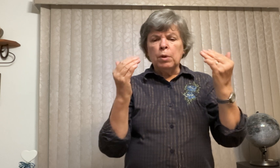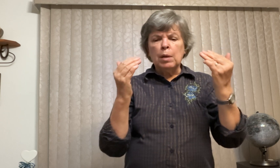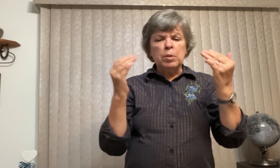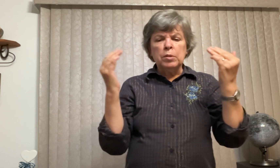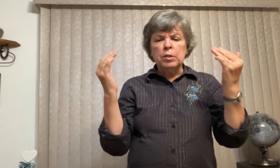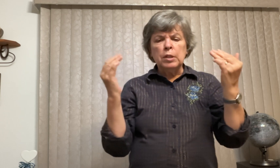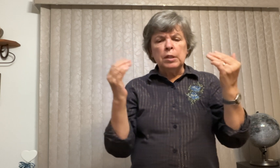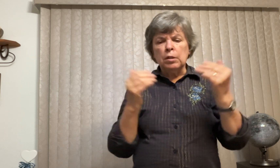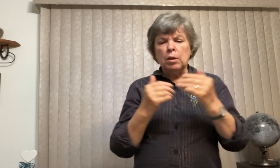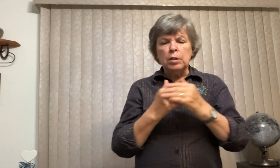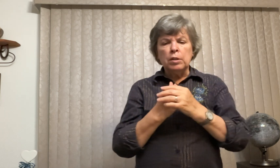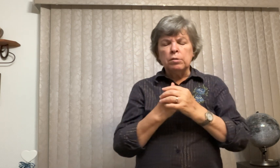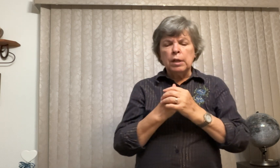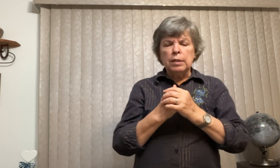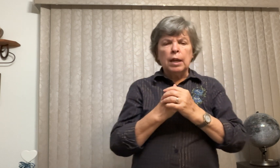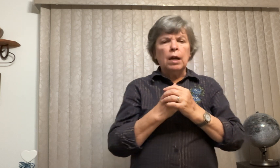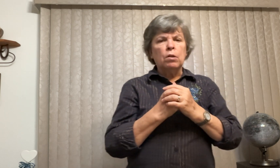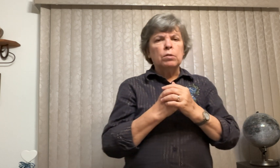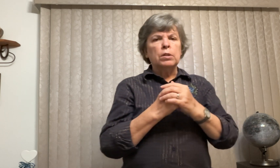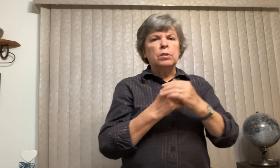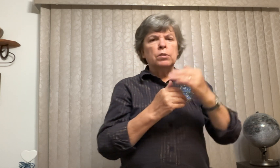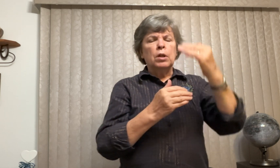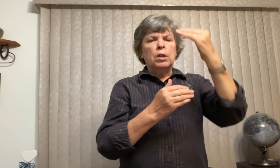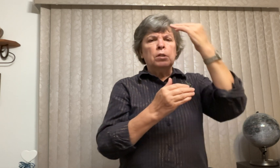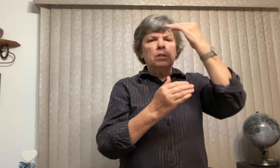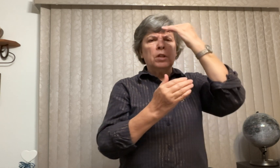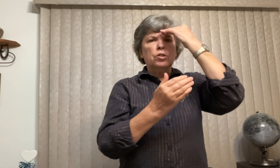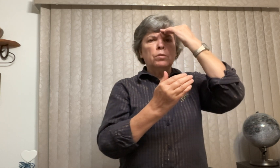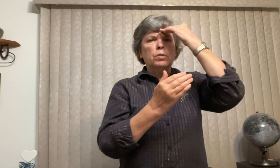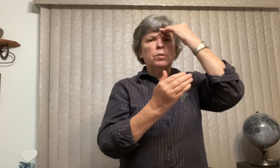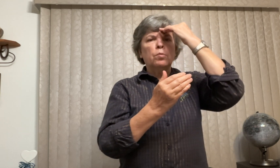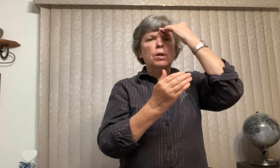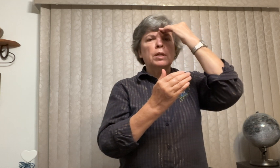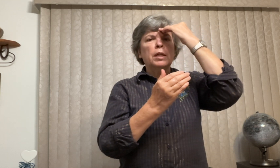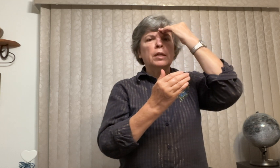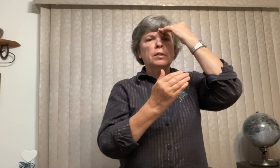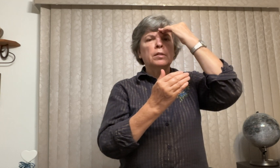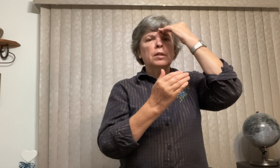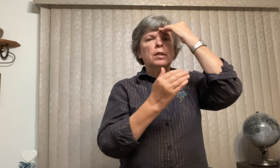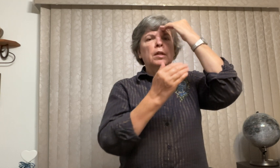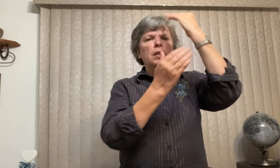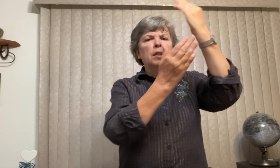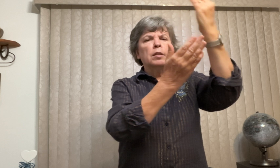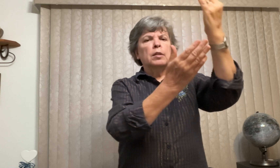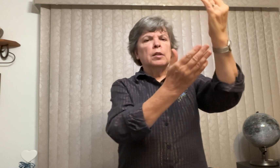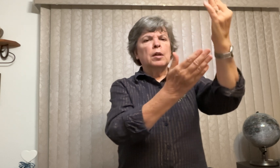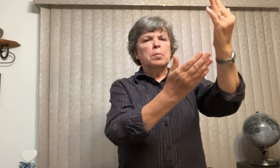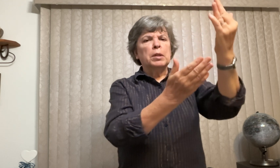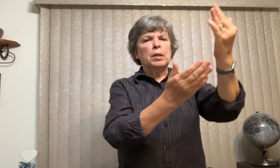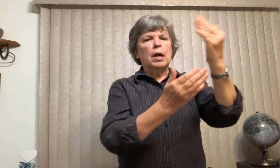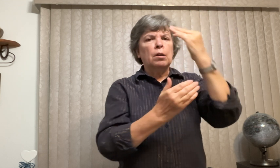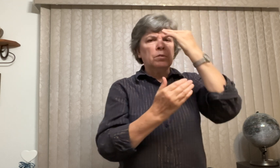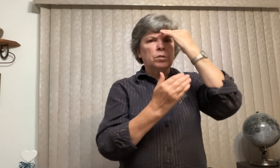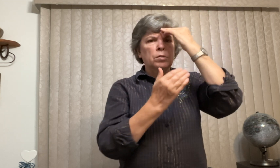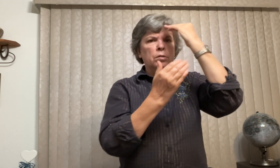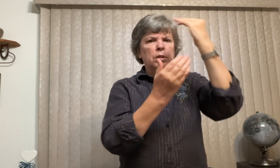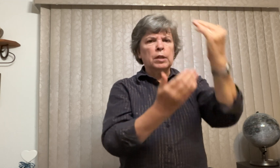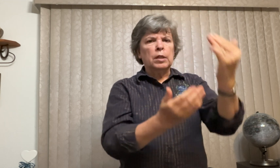I've been seeing on the internet now is touching with one hand and then coming out like